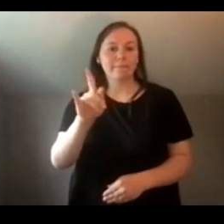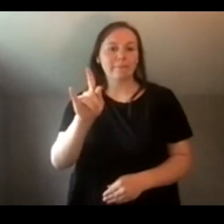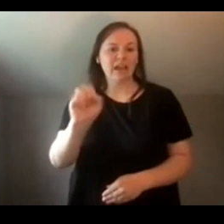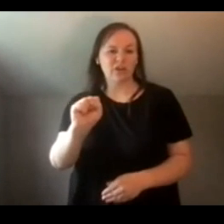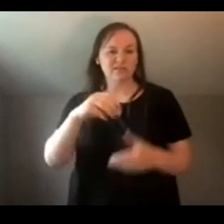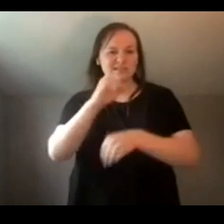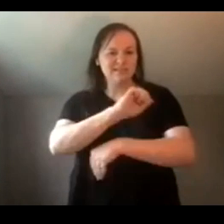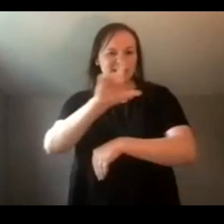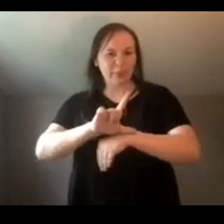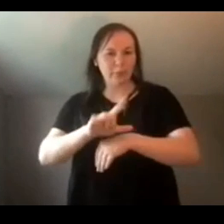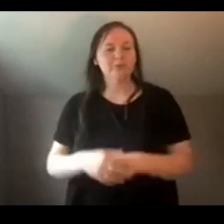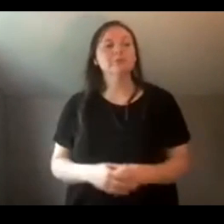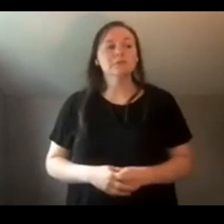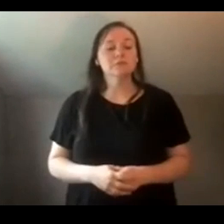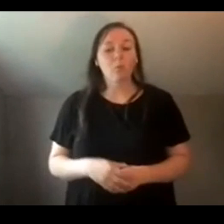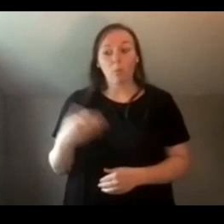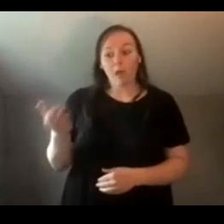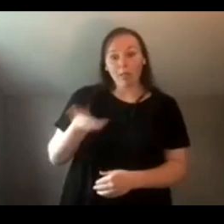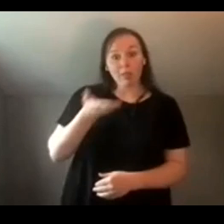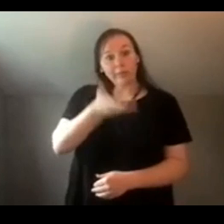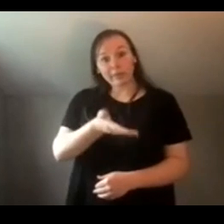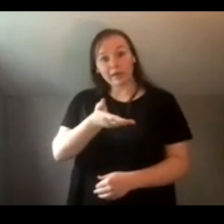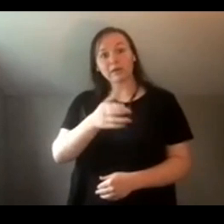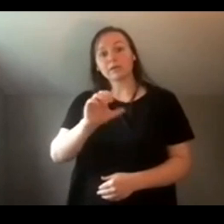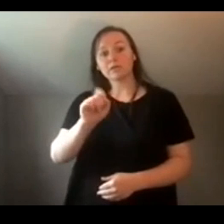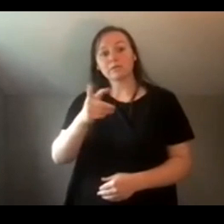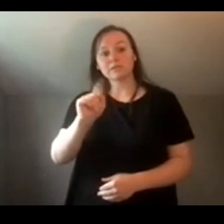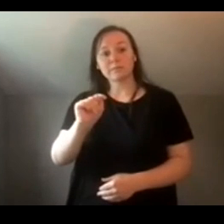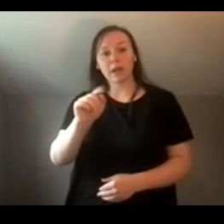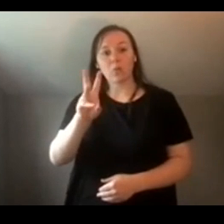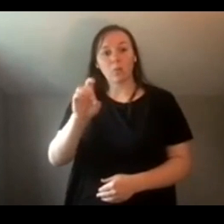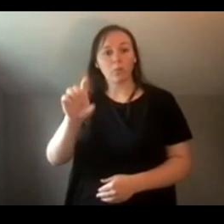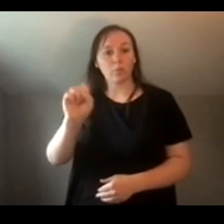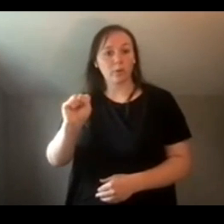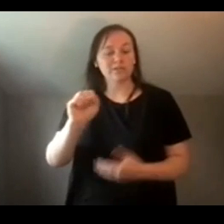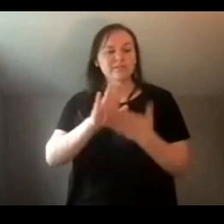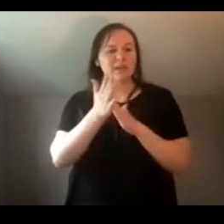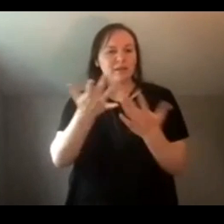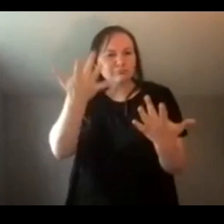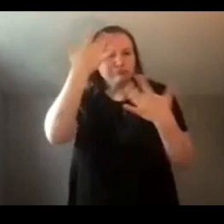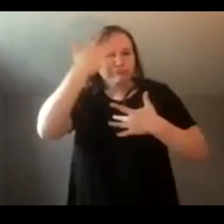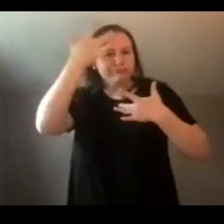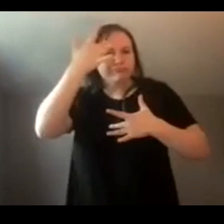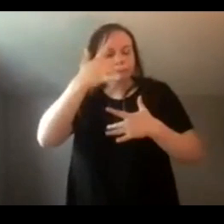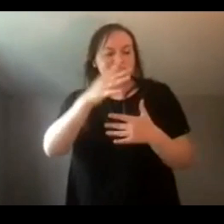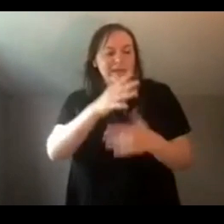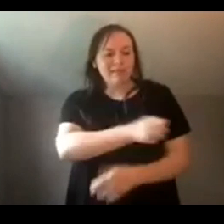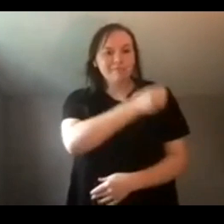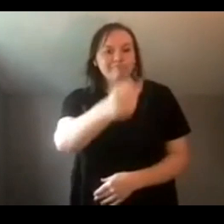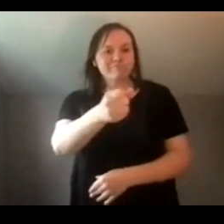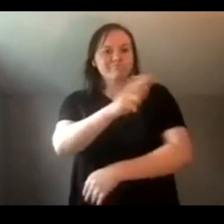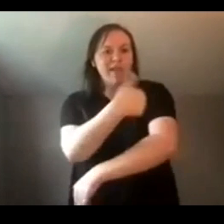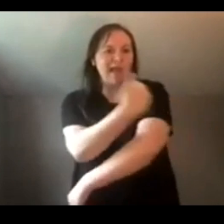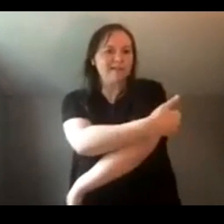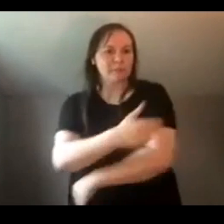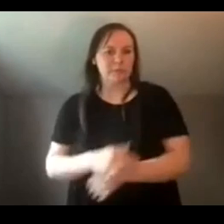was there, Spottswood became ill and was hospitalized. When he was there,